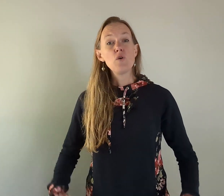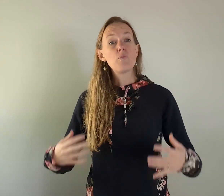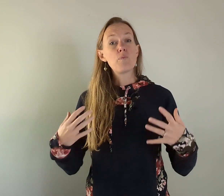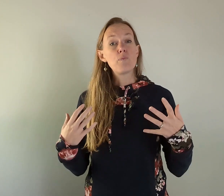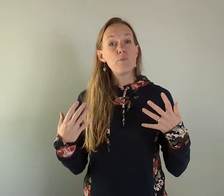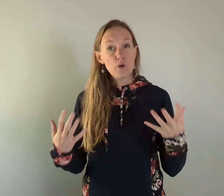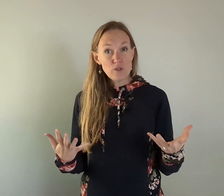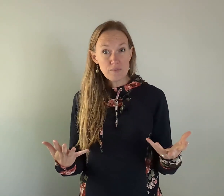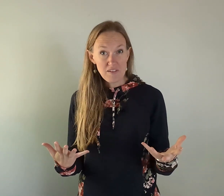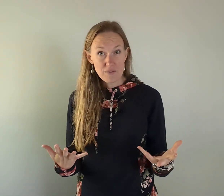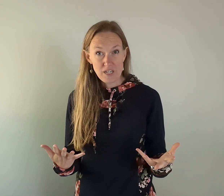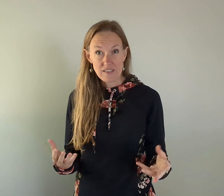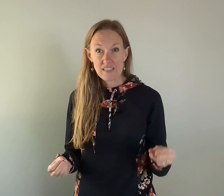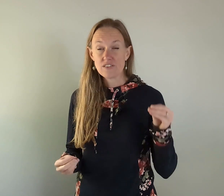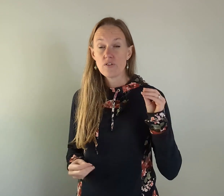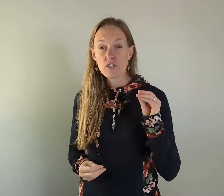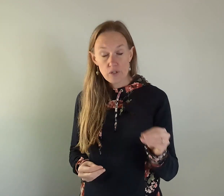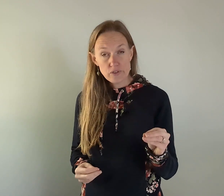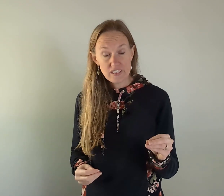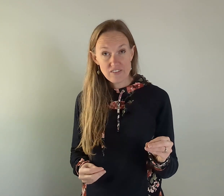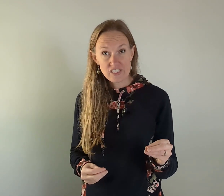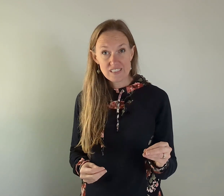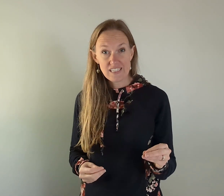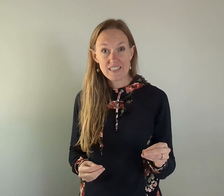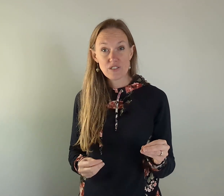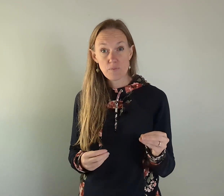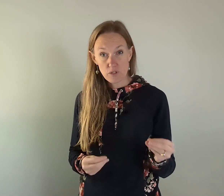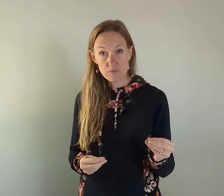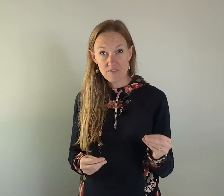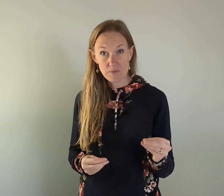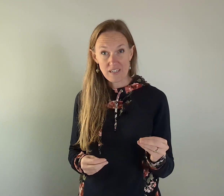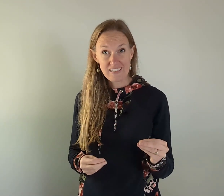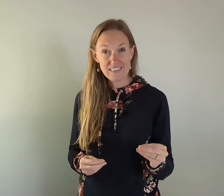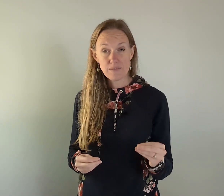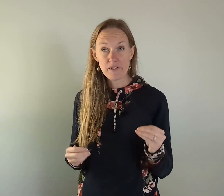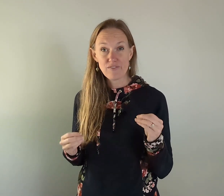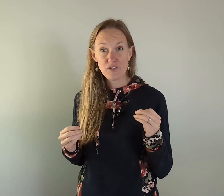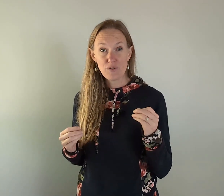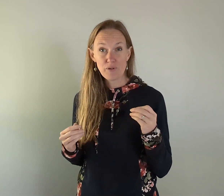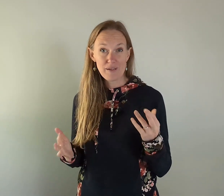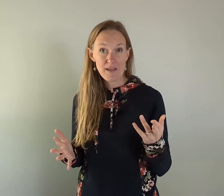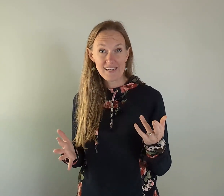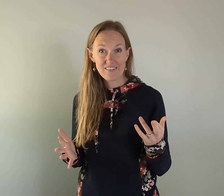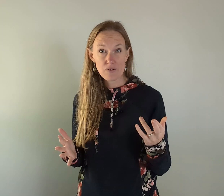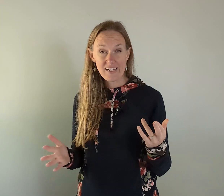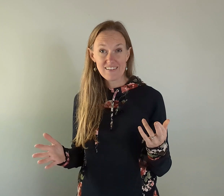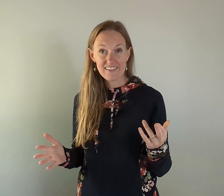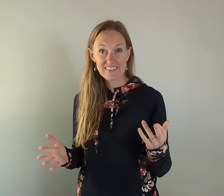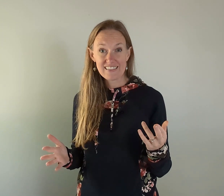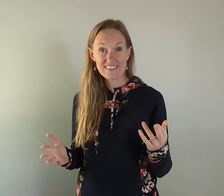you pulled me from darkness. So the acoustic version says you pulled me from darkness, but if you pull up any of the regular lyrics on the